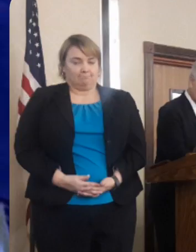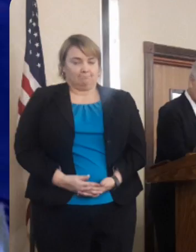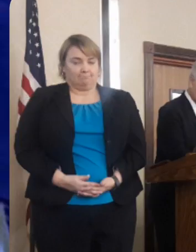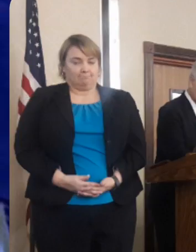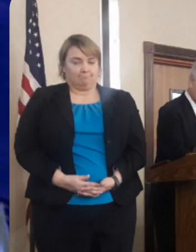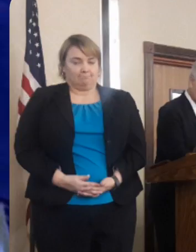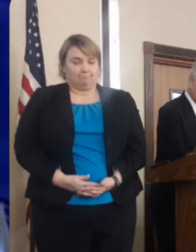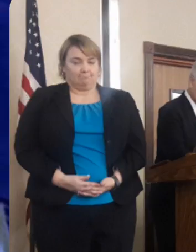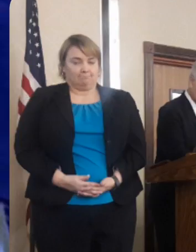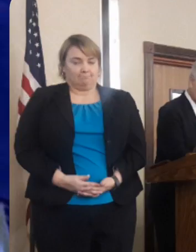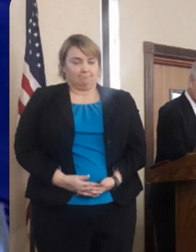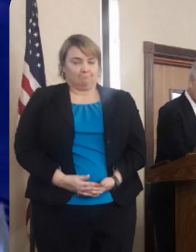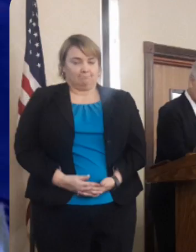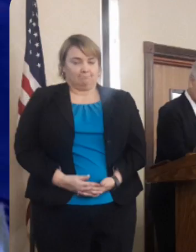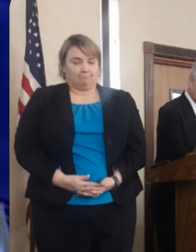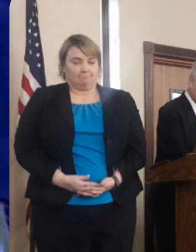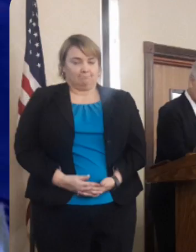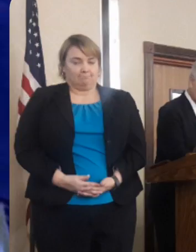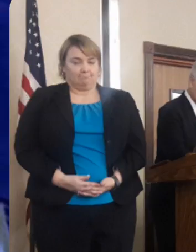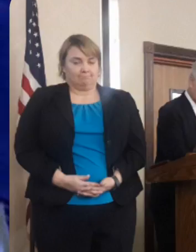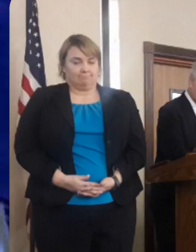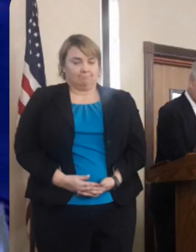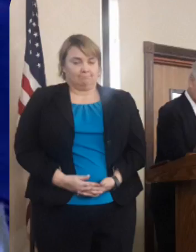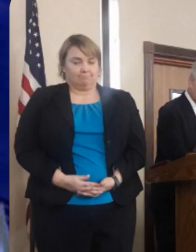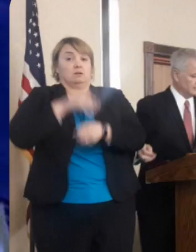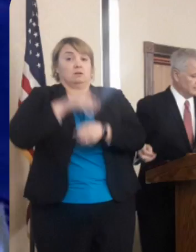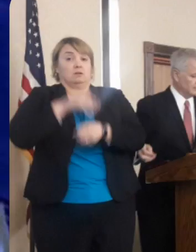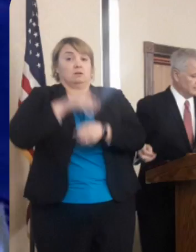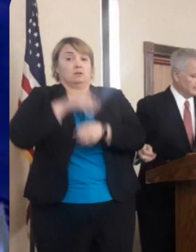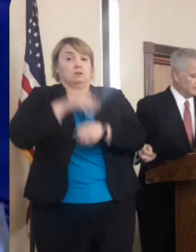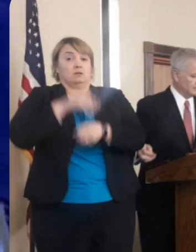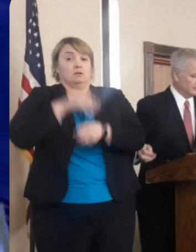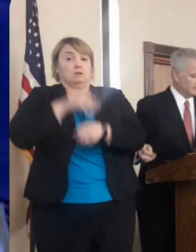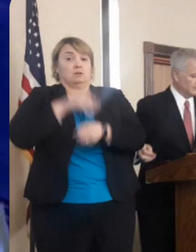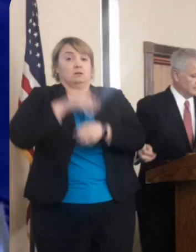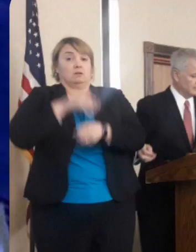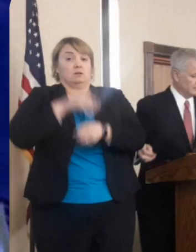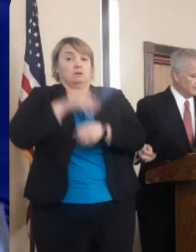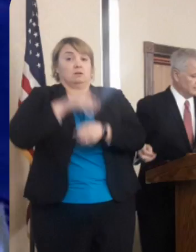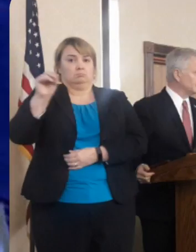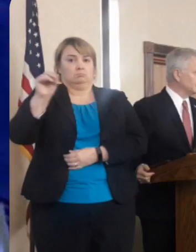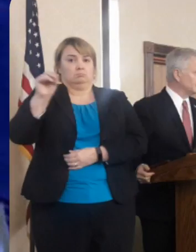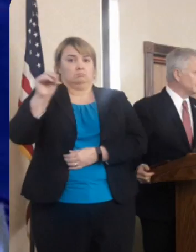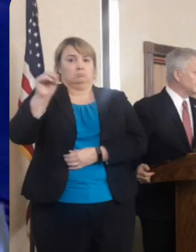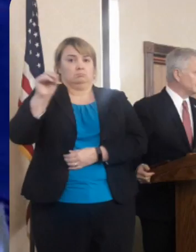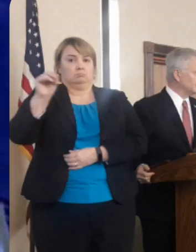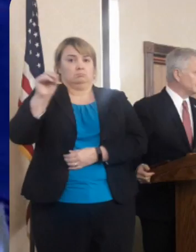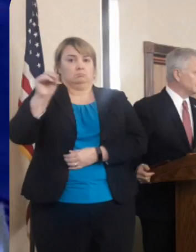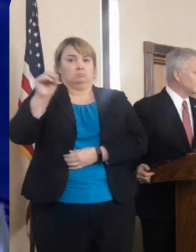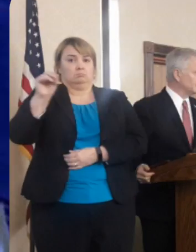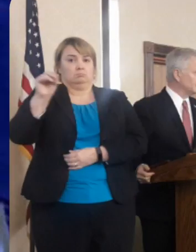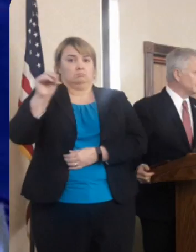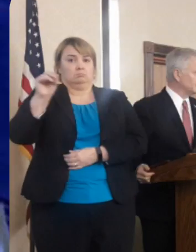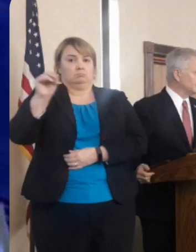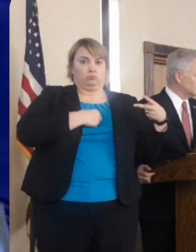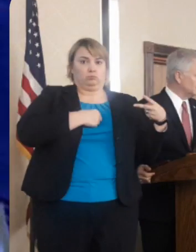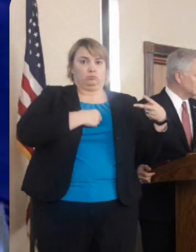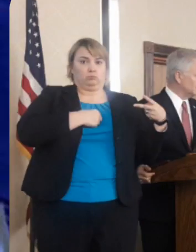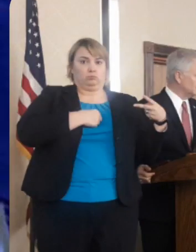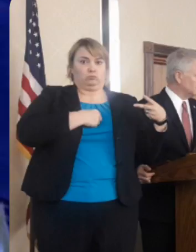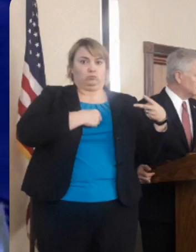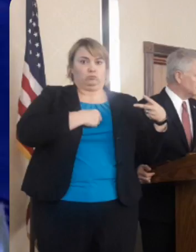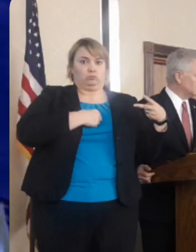number 2. Okay, so the amendment from the notice rules change is to not strike